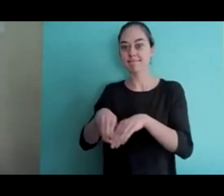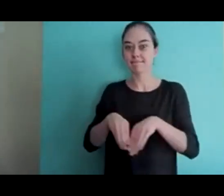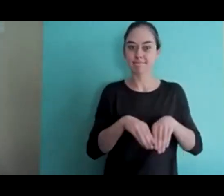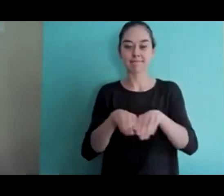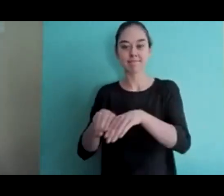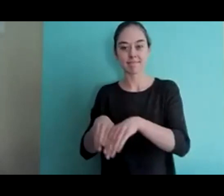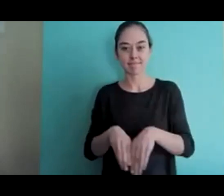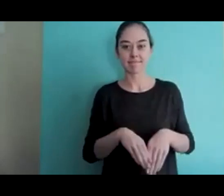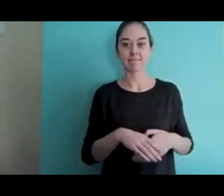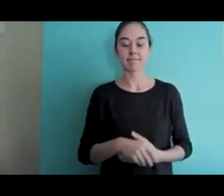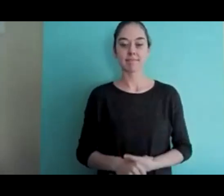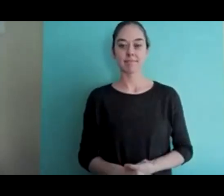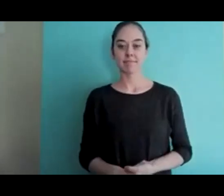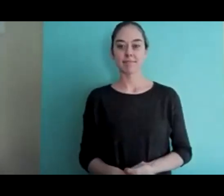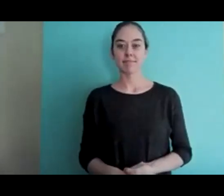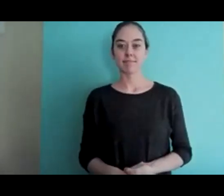That's it.